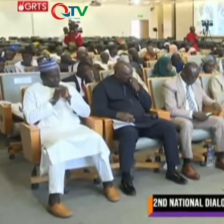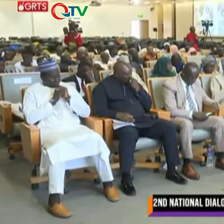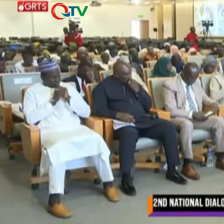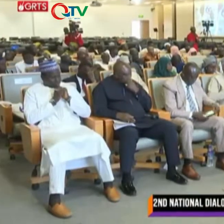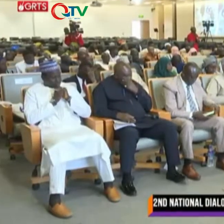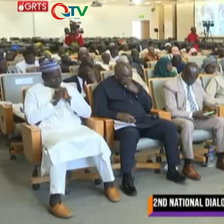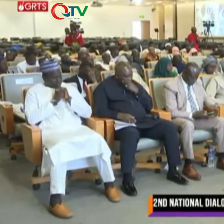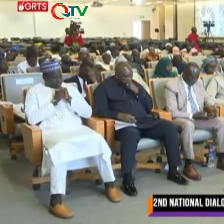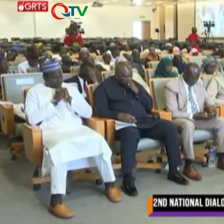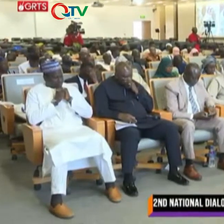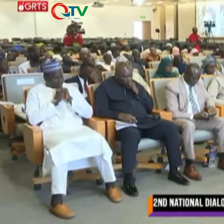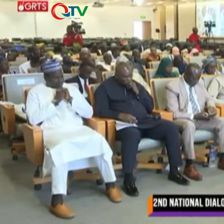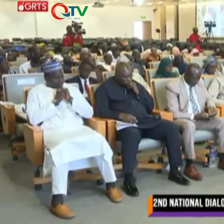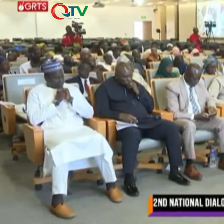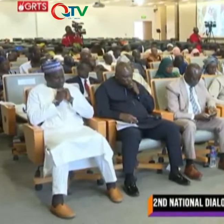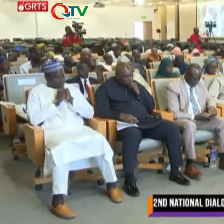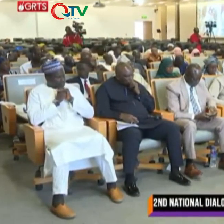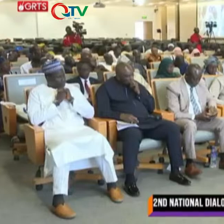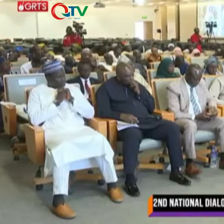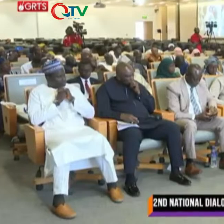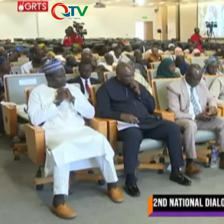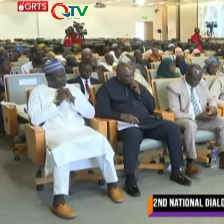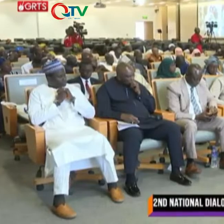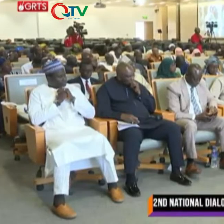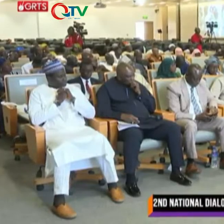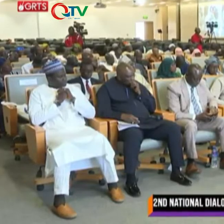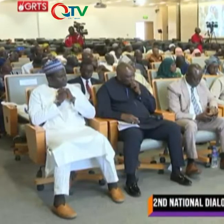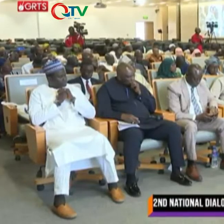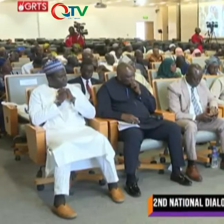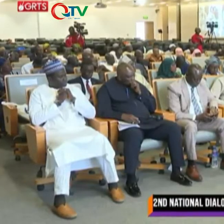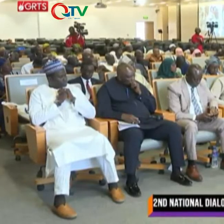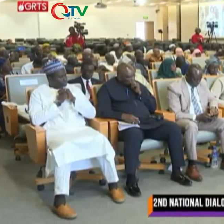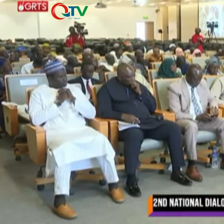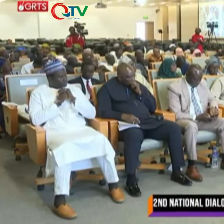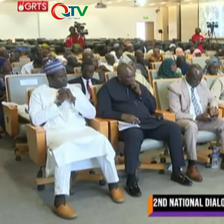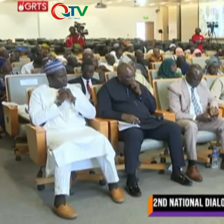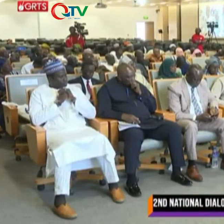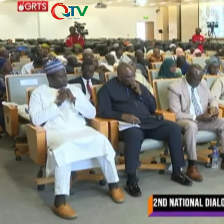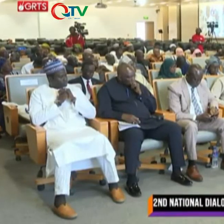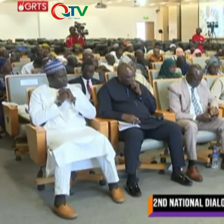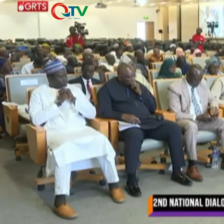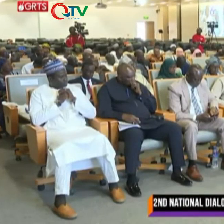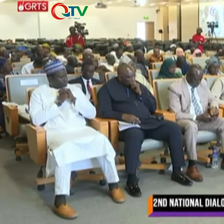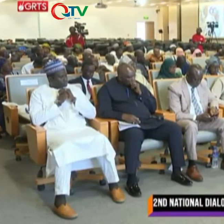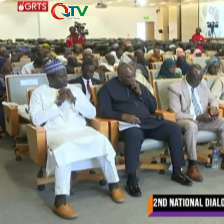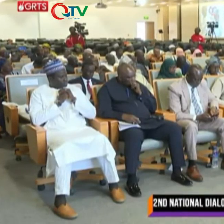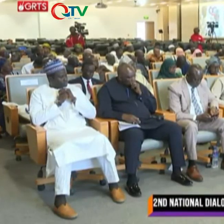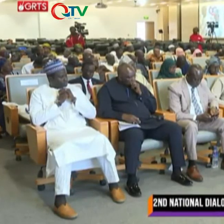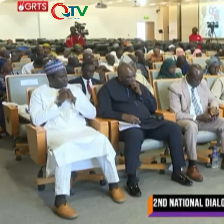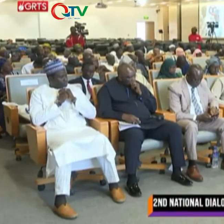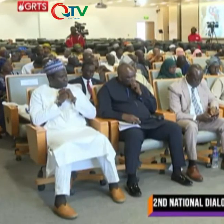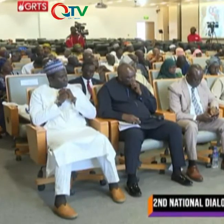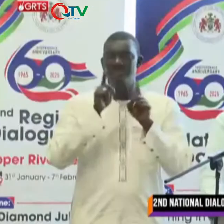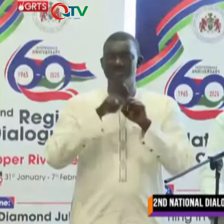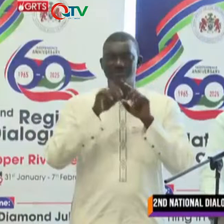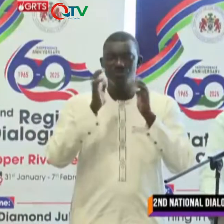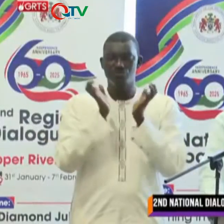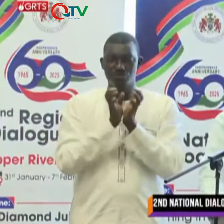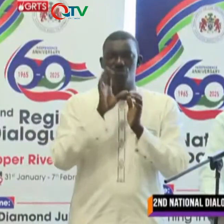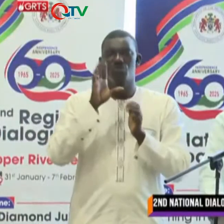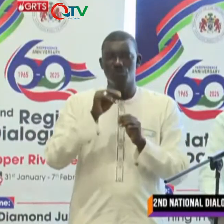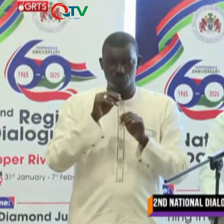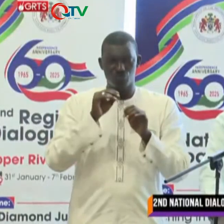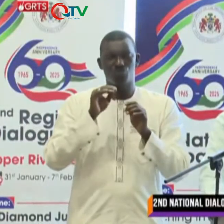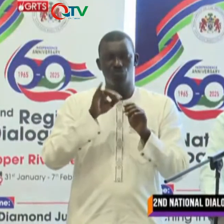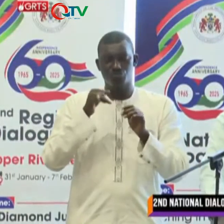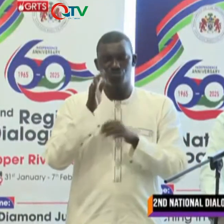Like the theme, the sub-themes are very well thought through, and I hope the various groups will do justice to